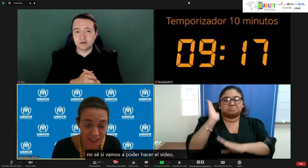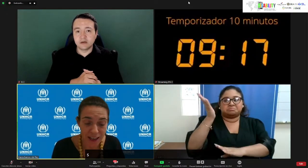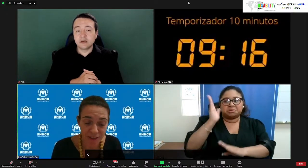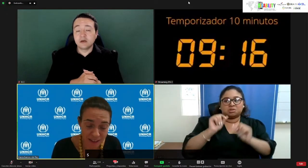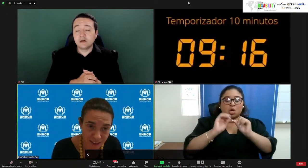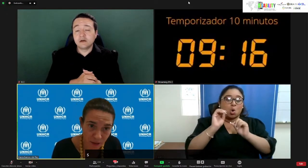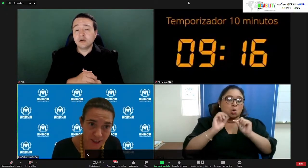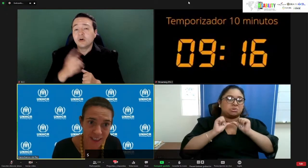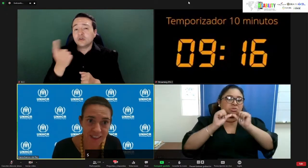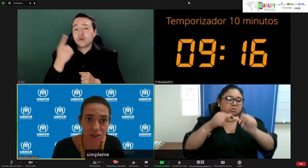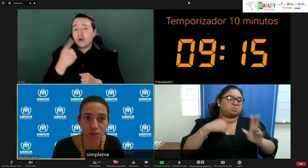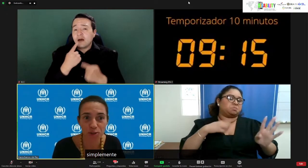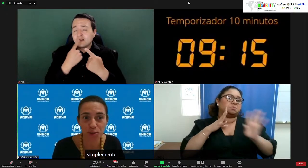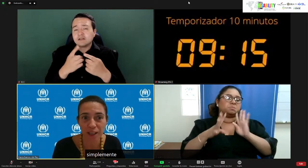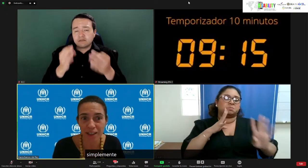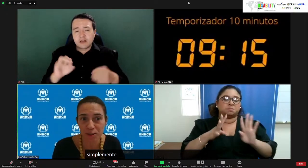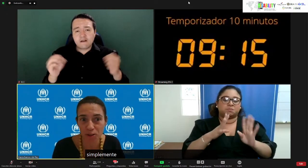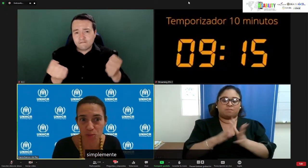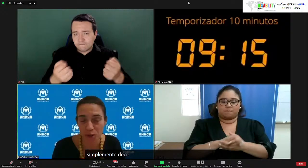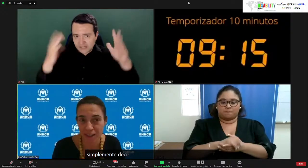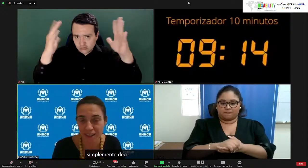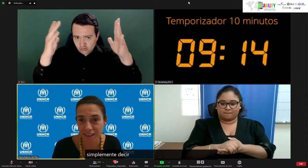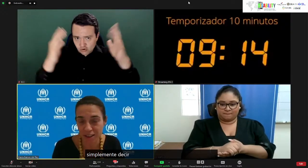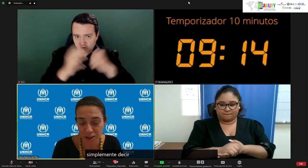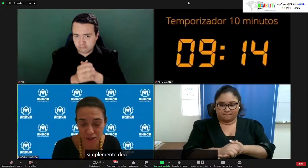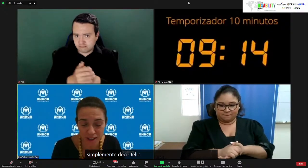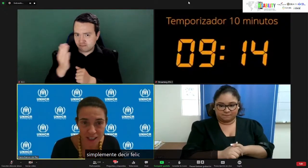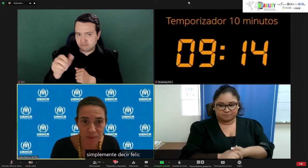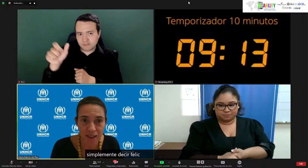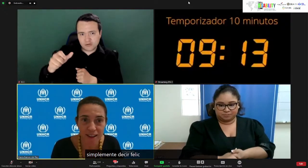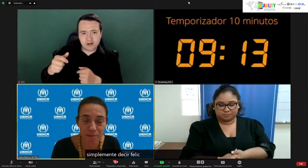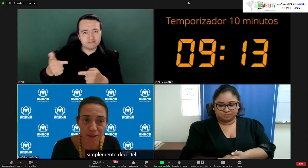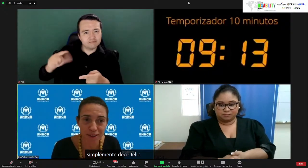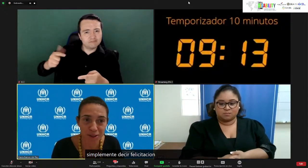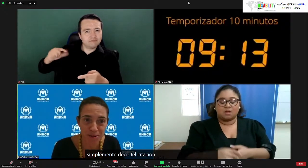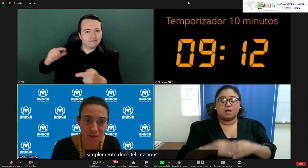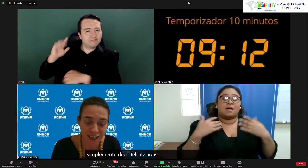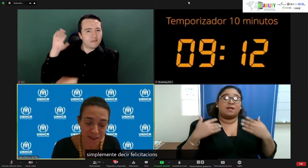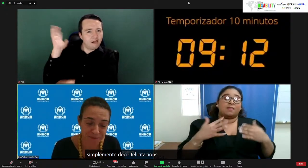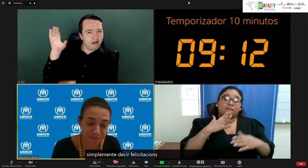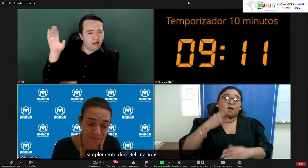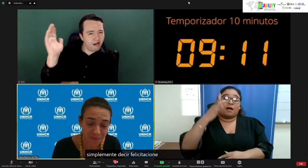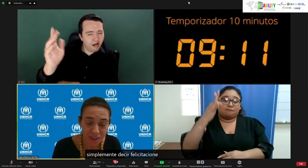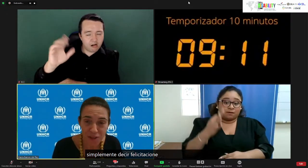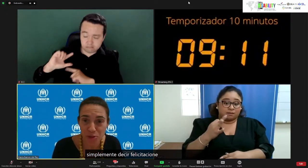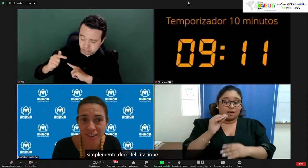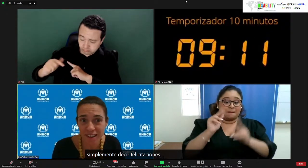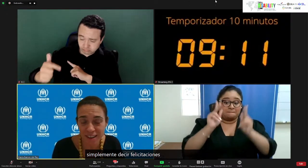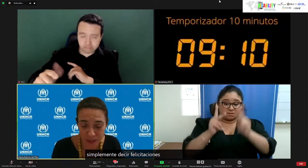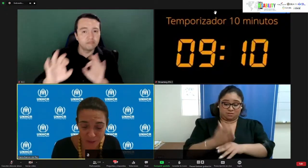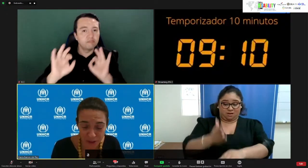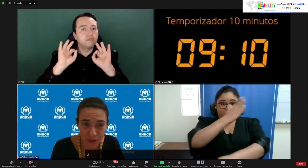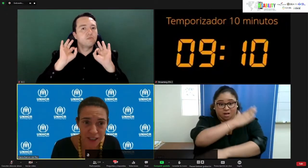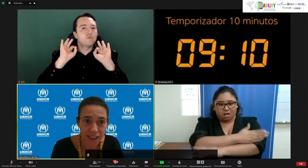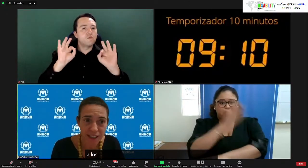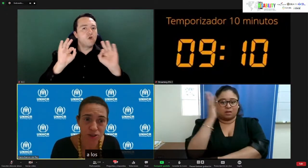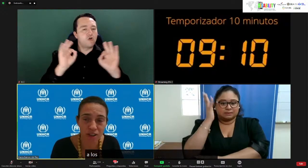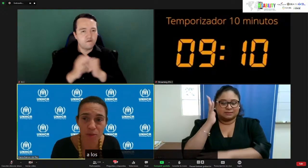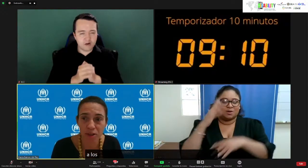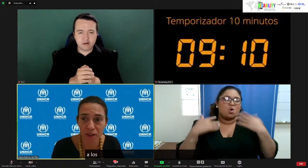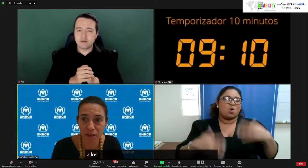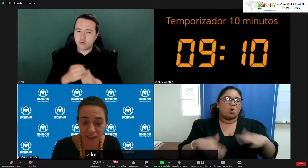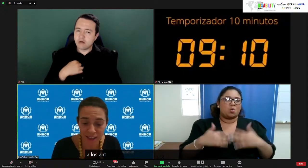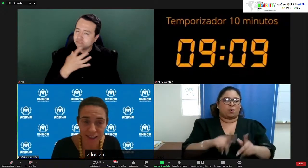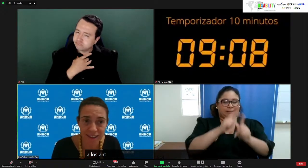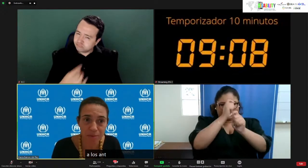talk i just want to congratulate mr otto and the other speakers it is actually re source